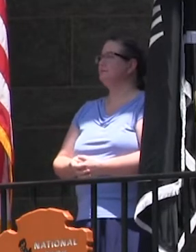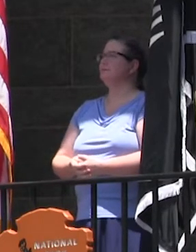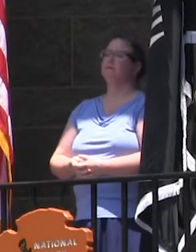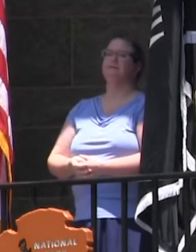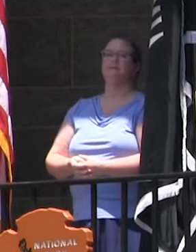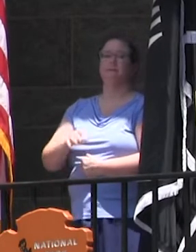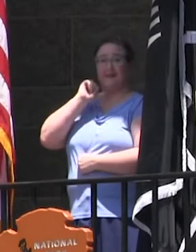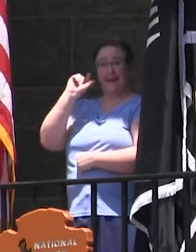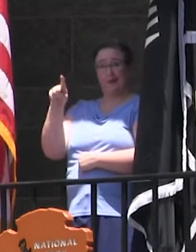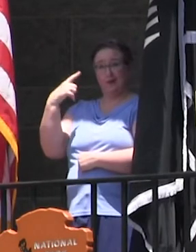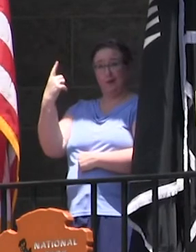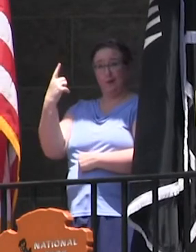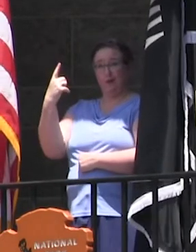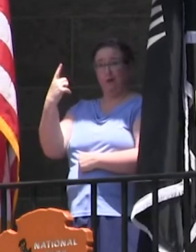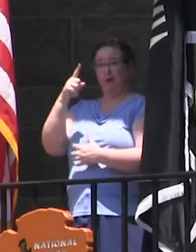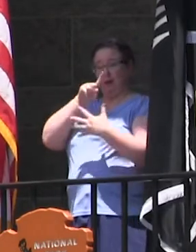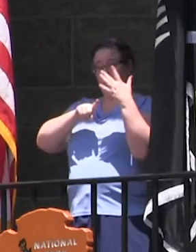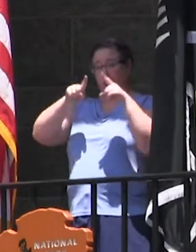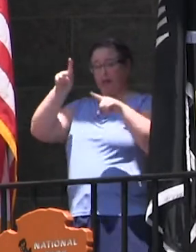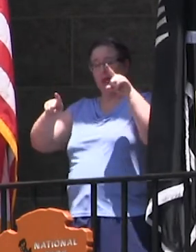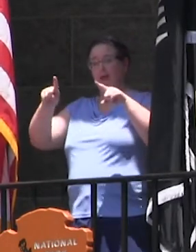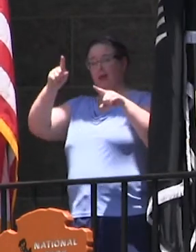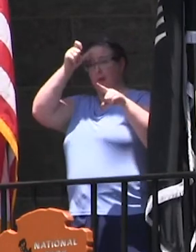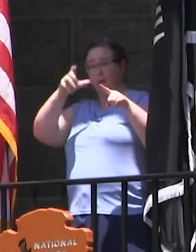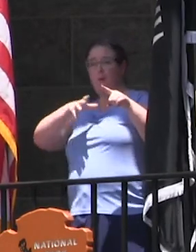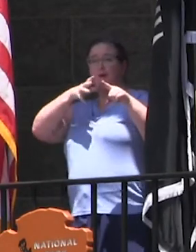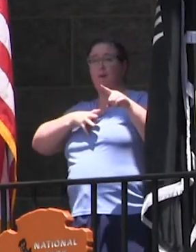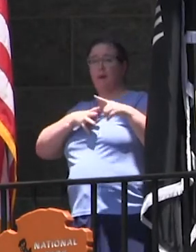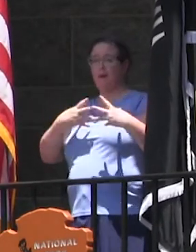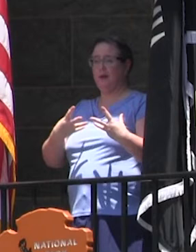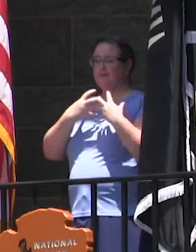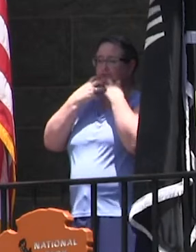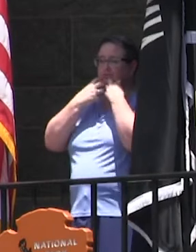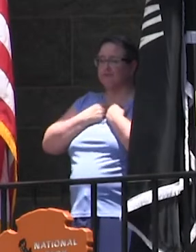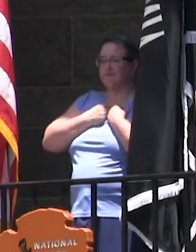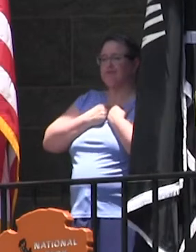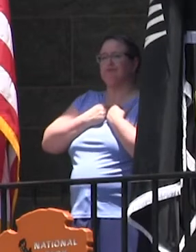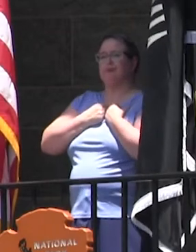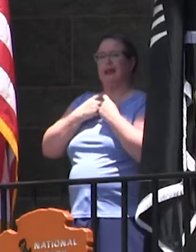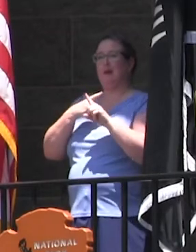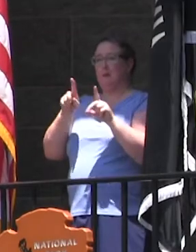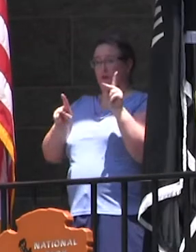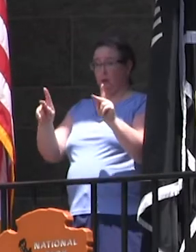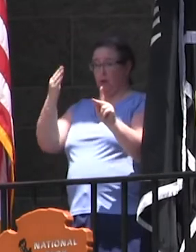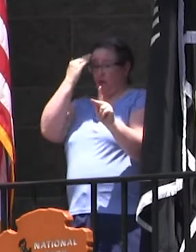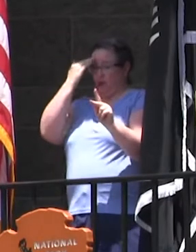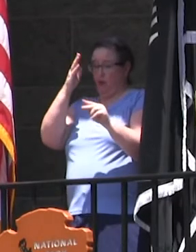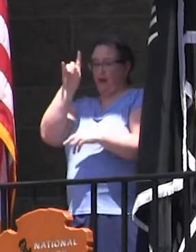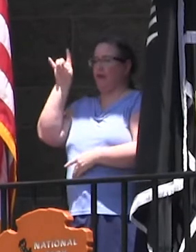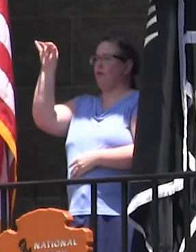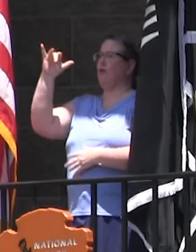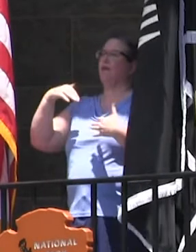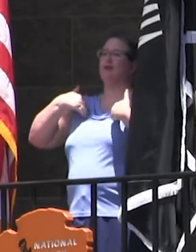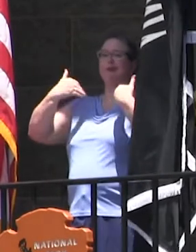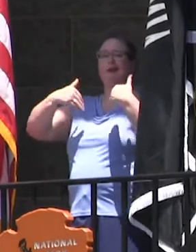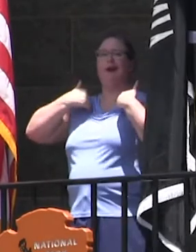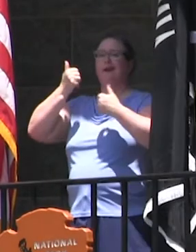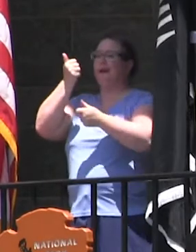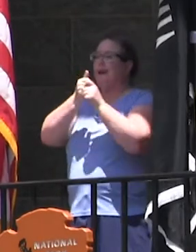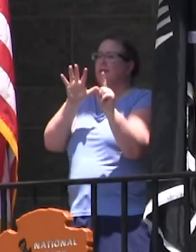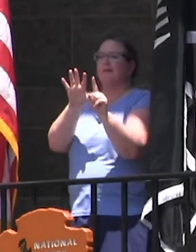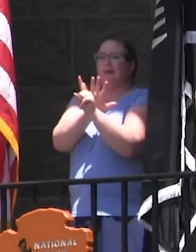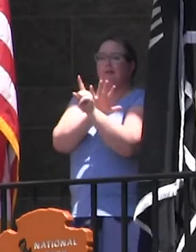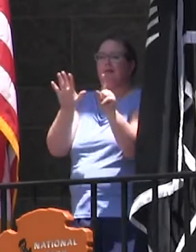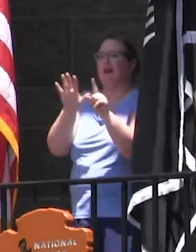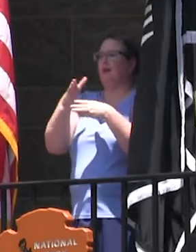Not only are these diverse men and women forever in our hearts, but for those who knew them, they are forever young. They came from every background, yet